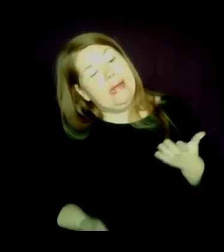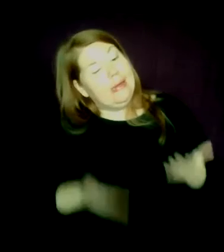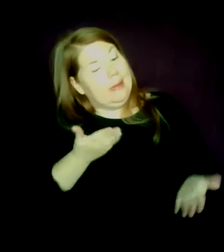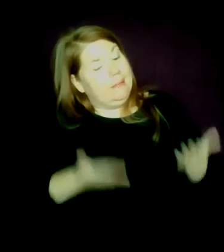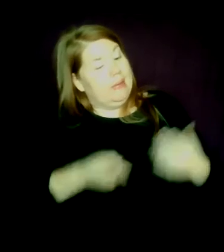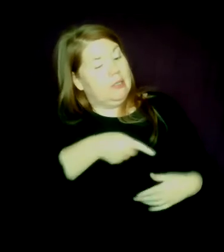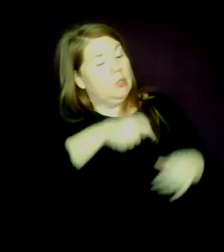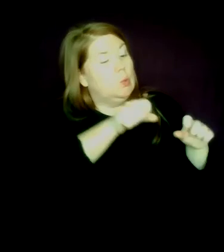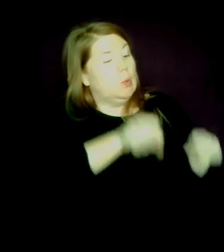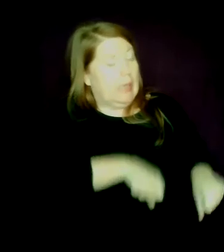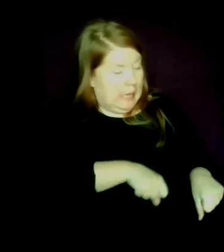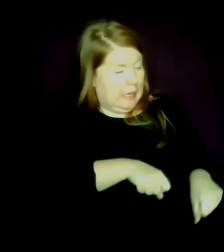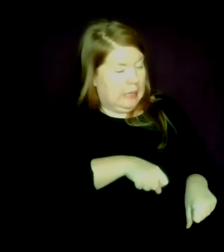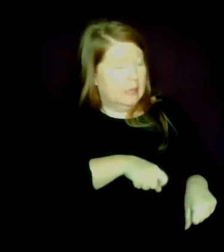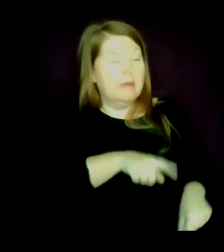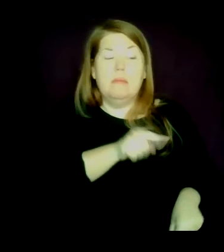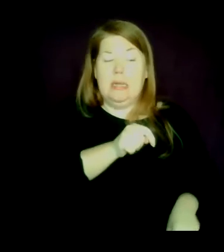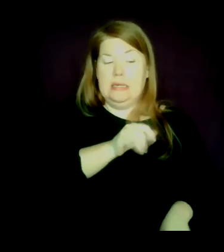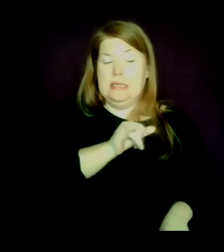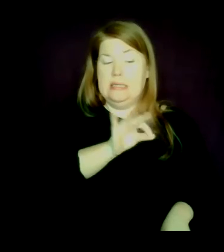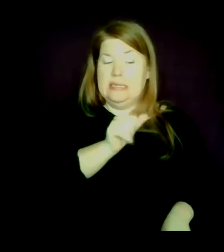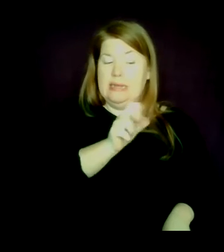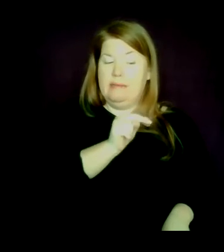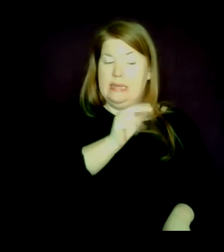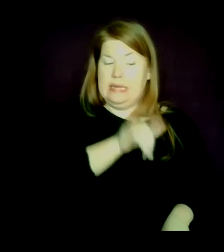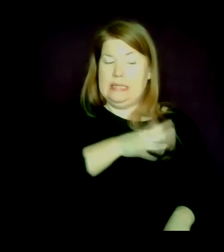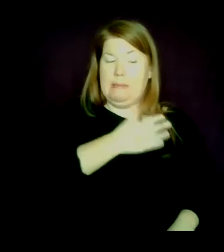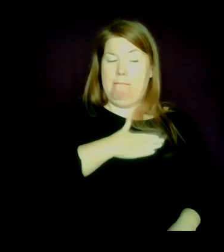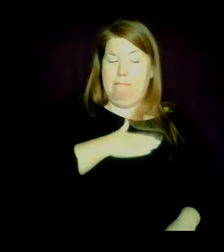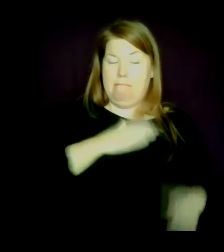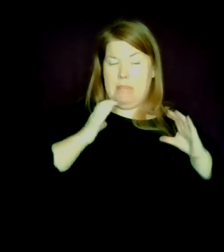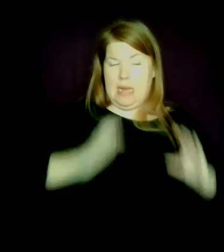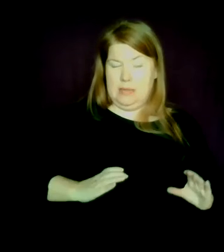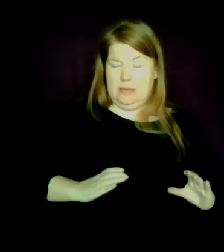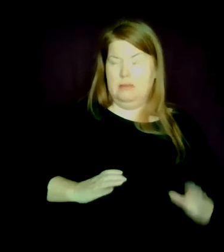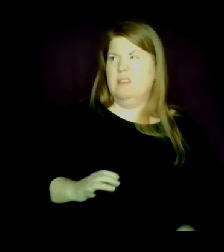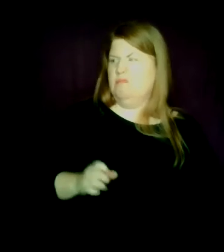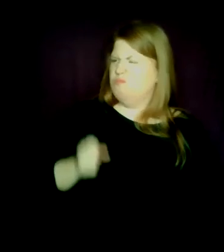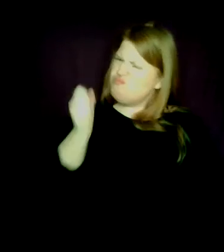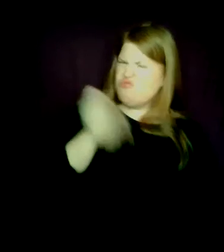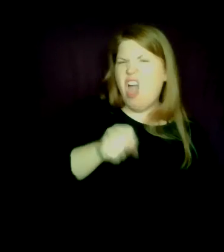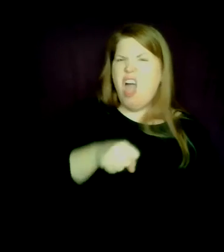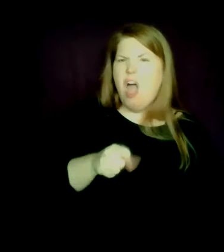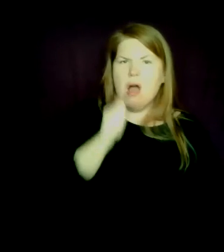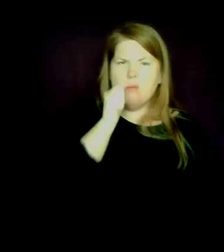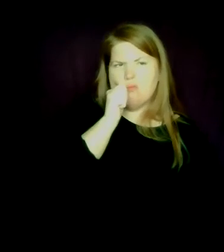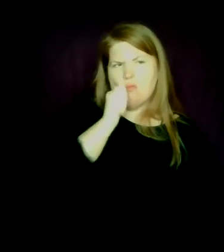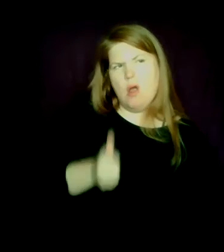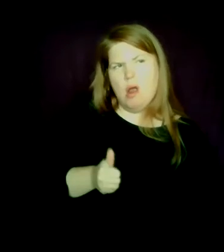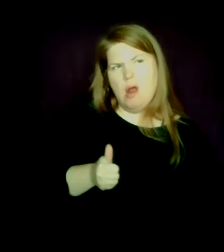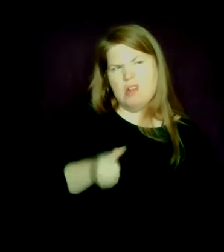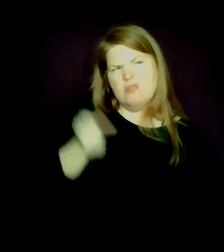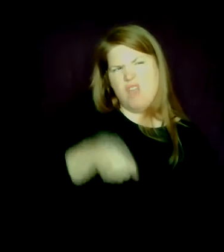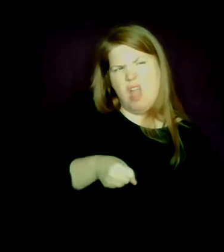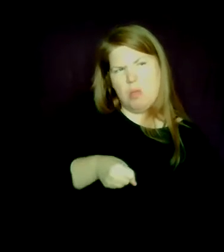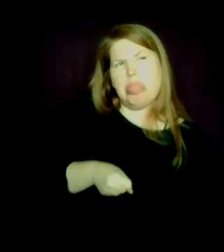but Tiffany is my customer. Yeah, Tiffany says. She takes her thumb out of her mouth long enough to stick